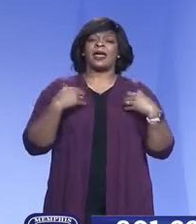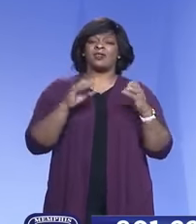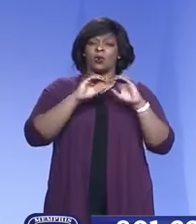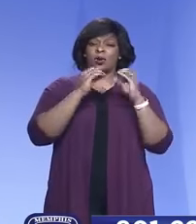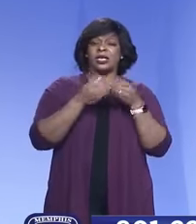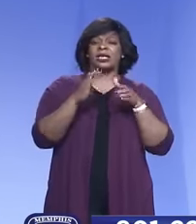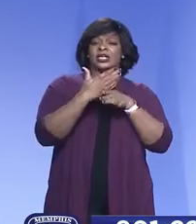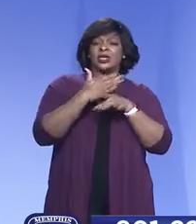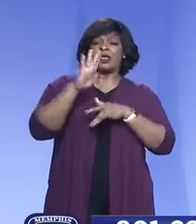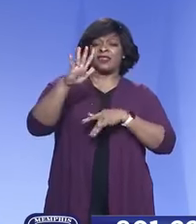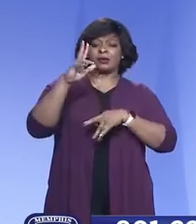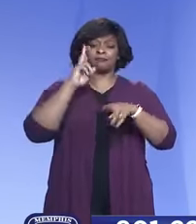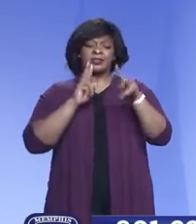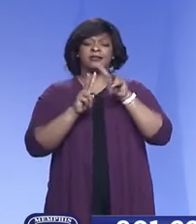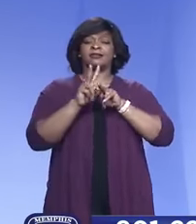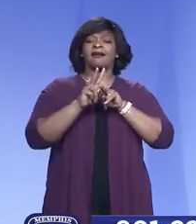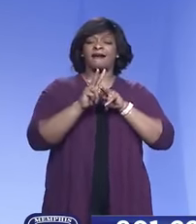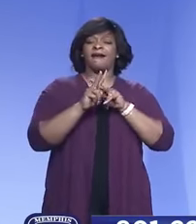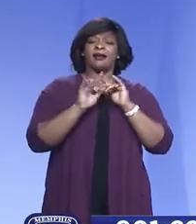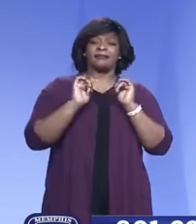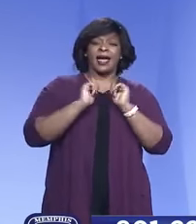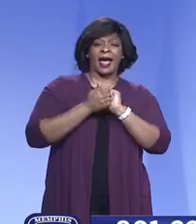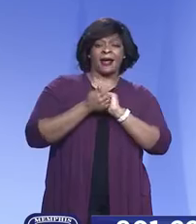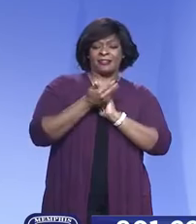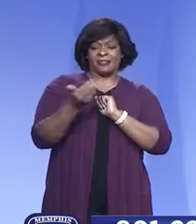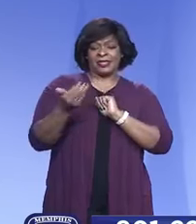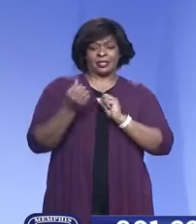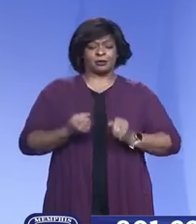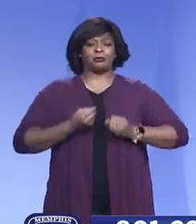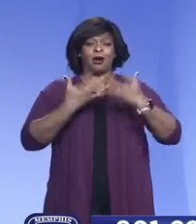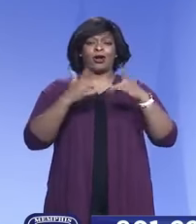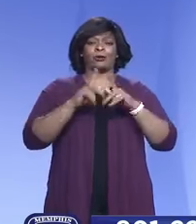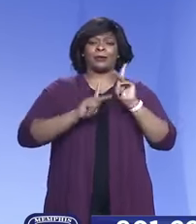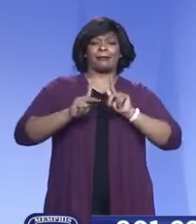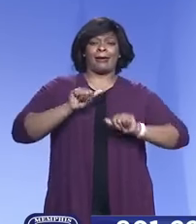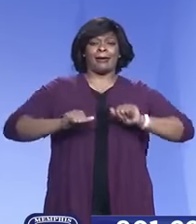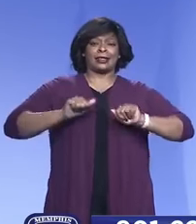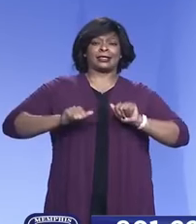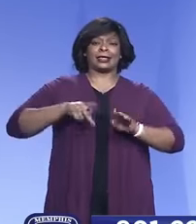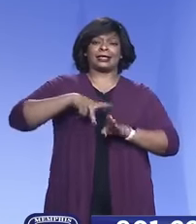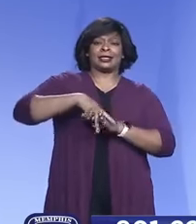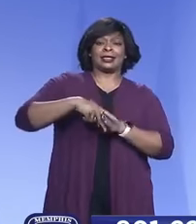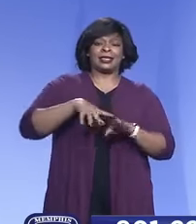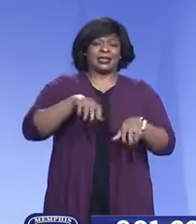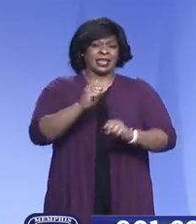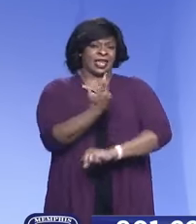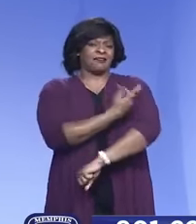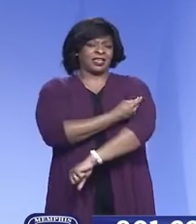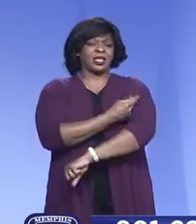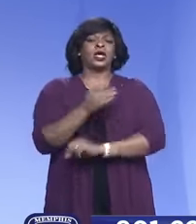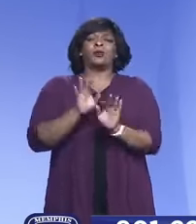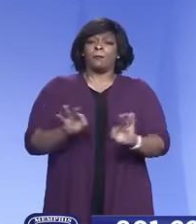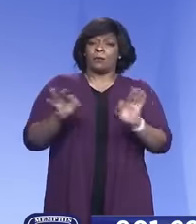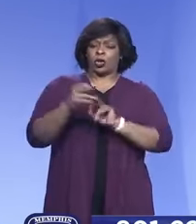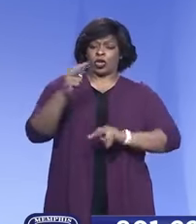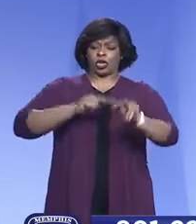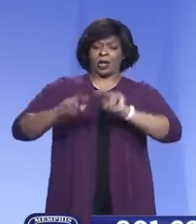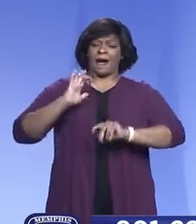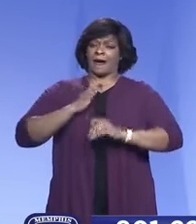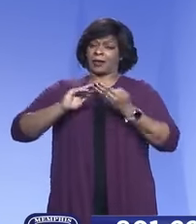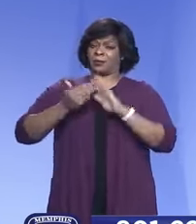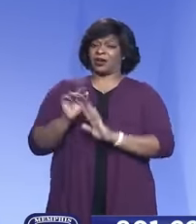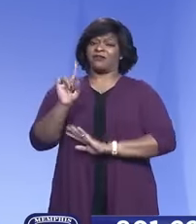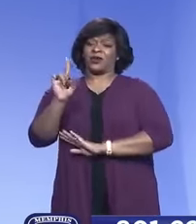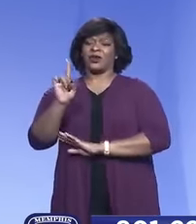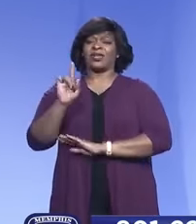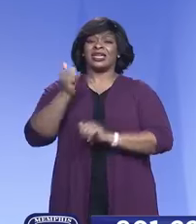shared some insights into those things that contribute to hesitancy. I do think it's important that we look at our own community, because every